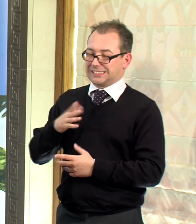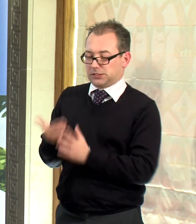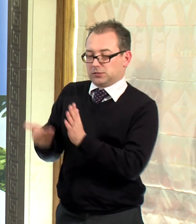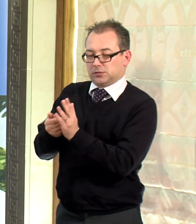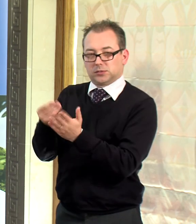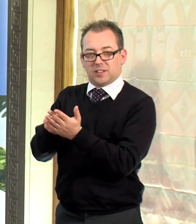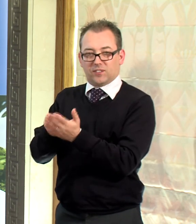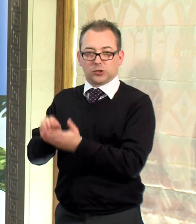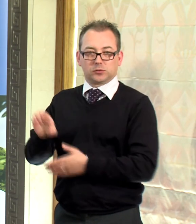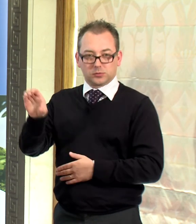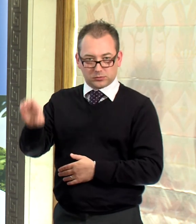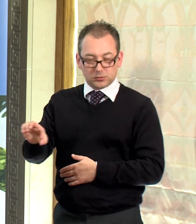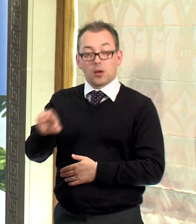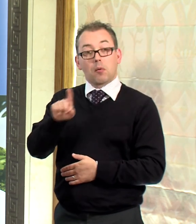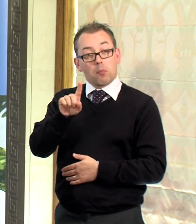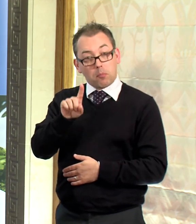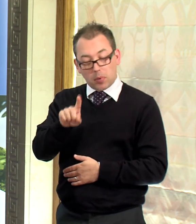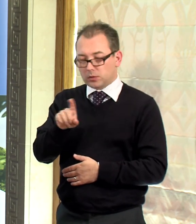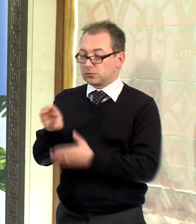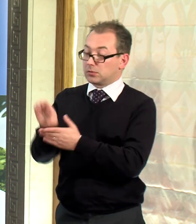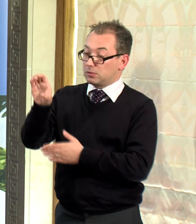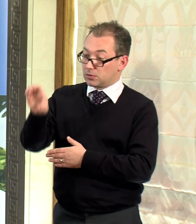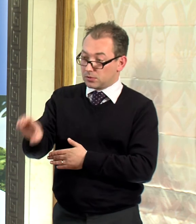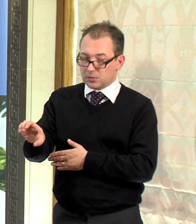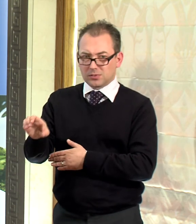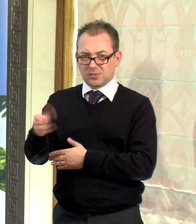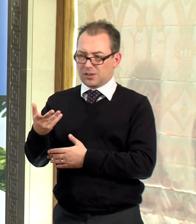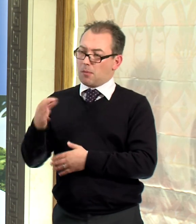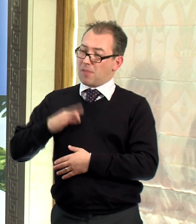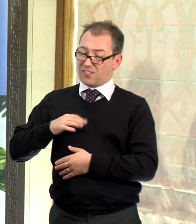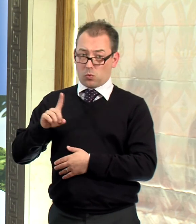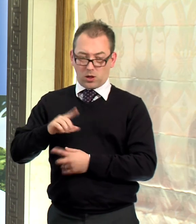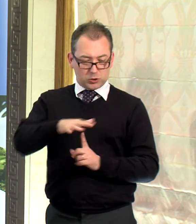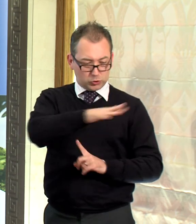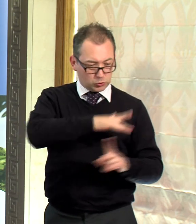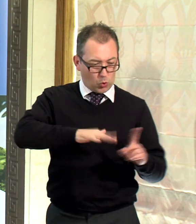with the prospect of reaping financial and social benefits.